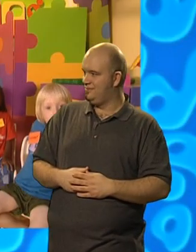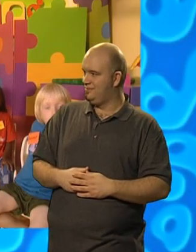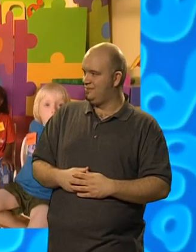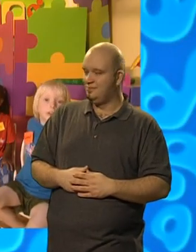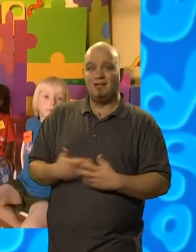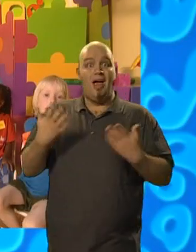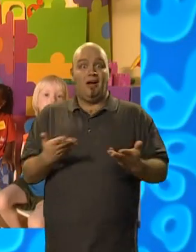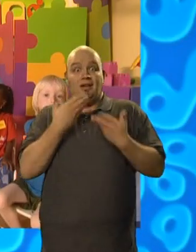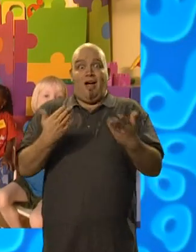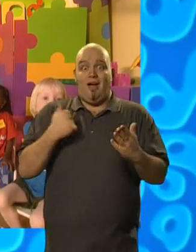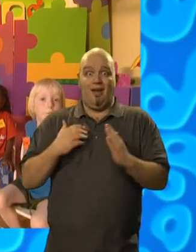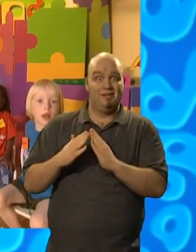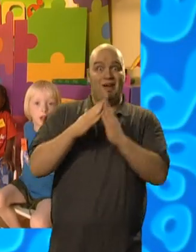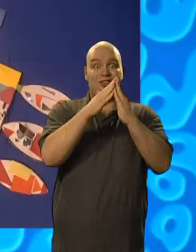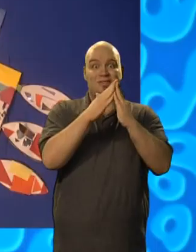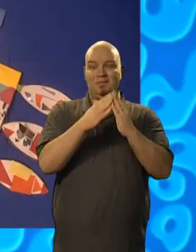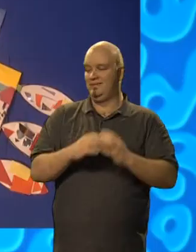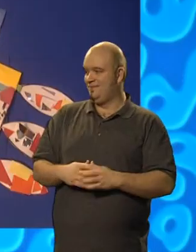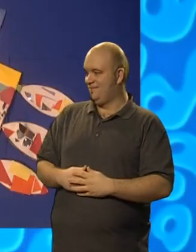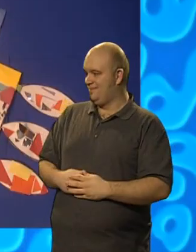Here is our spaceship.